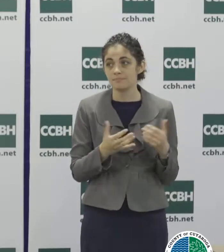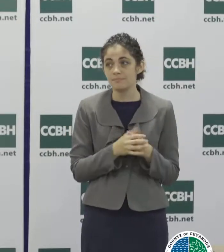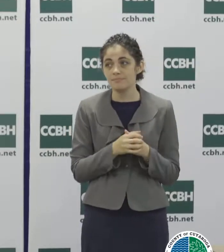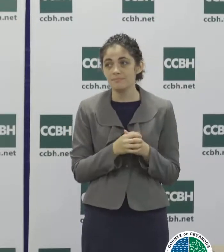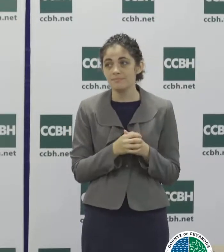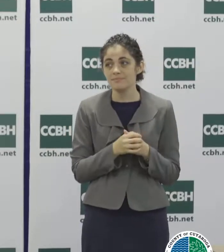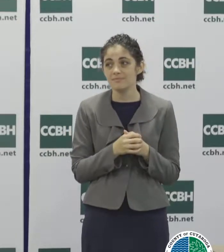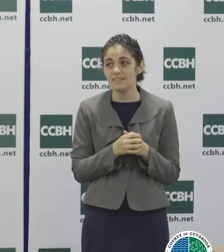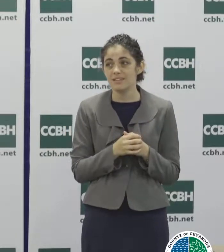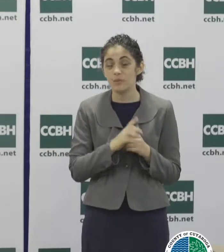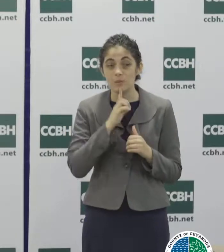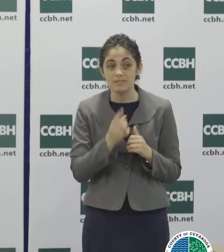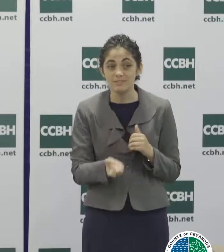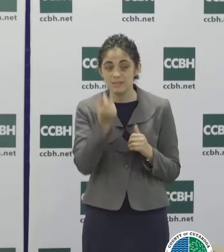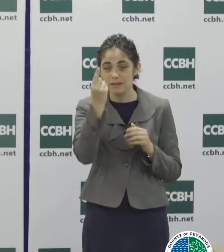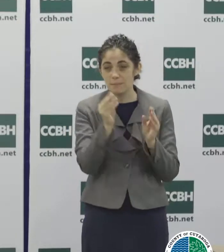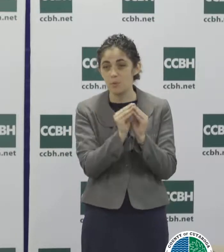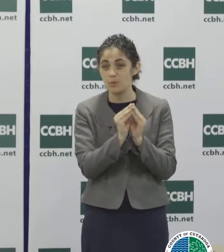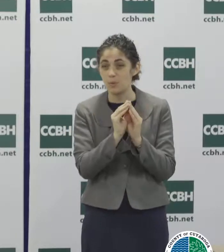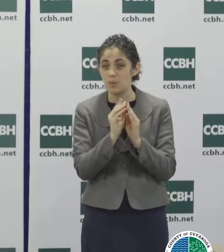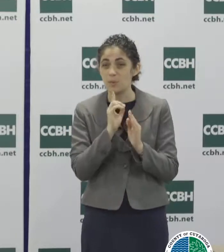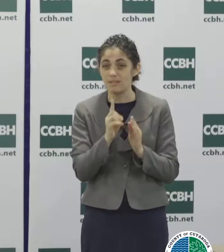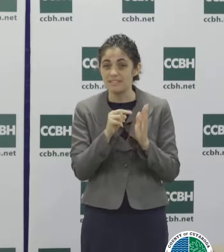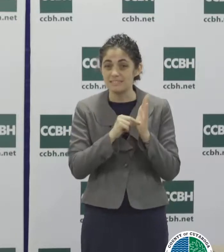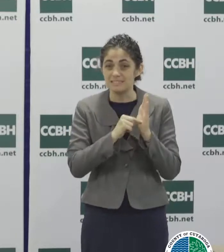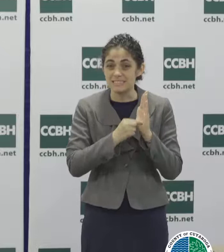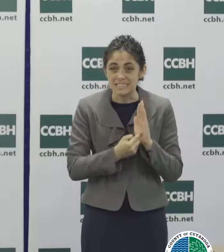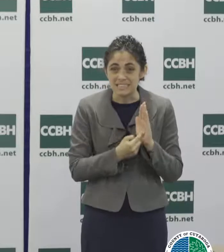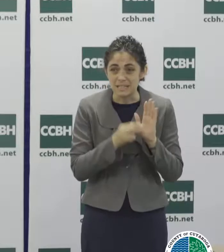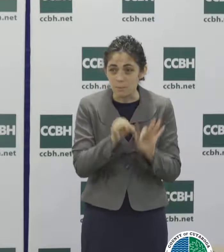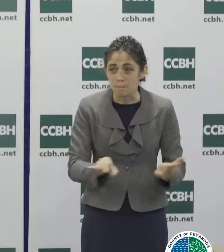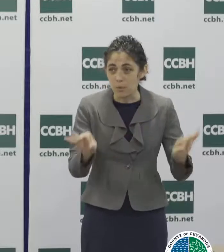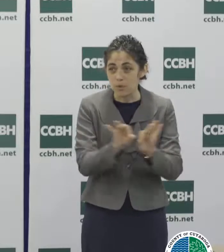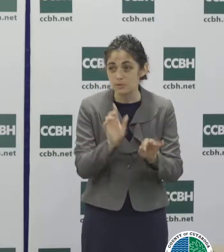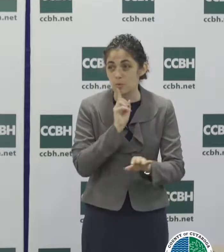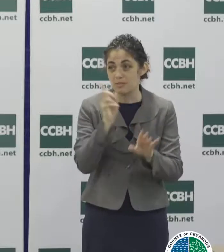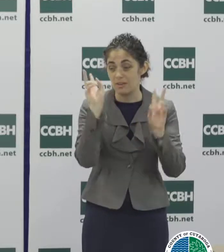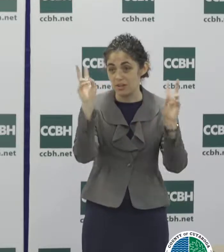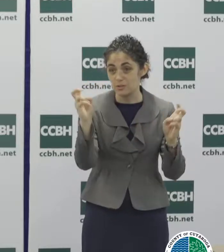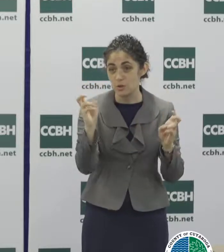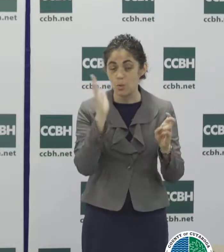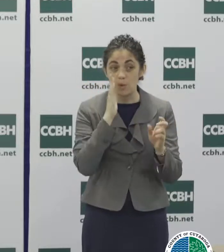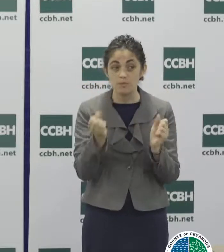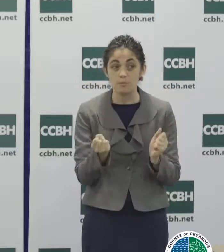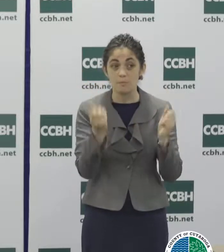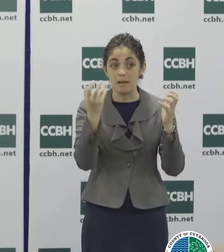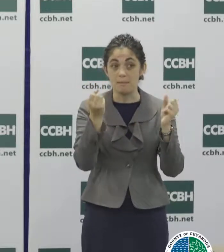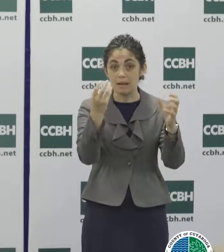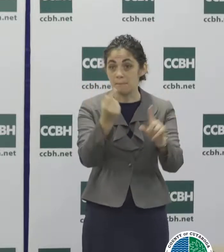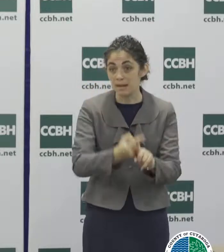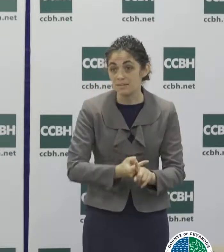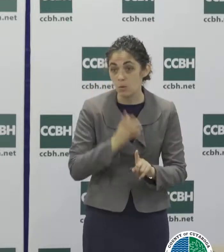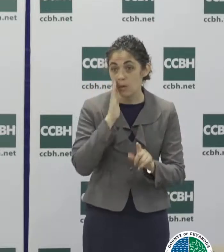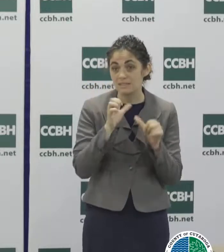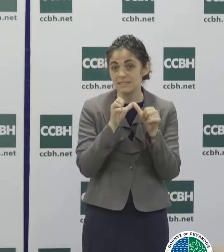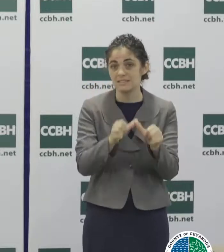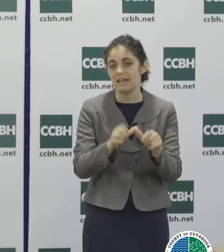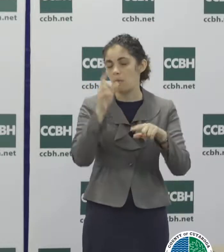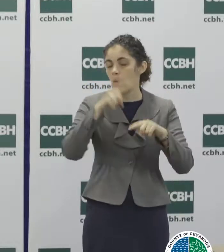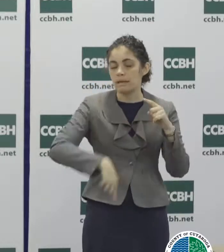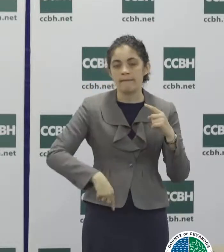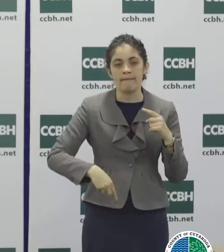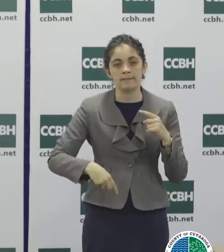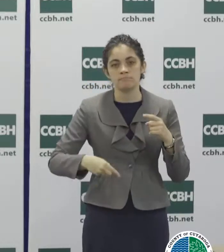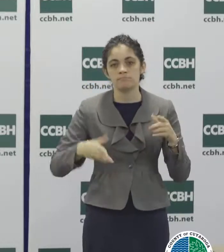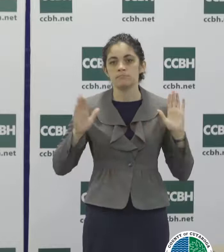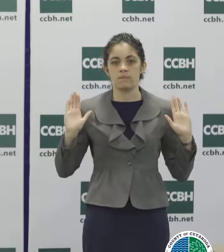the takeaway point is this is a significant issue for our community. It's going to be for many months, and we cannot